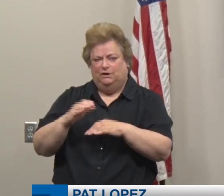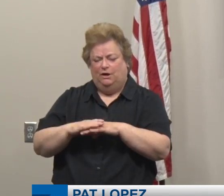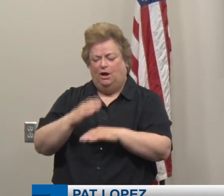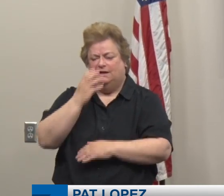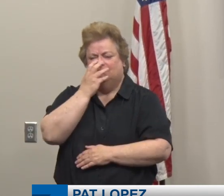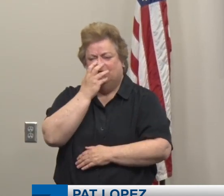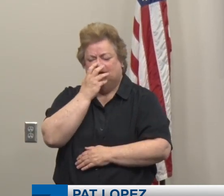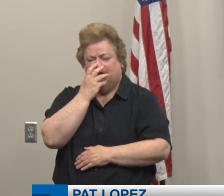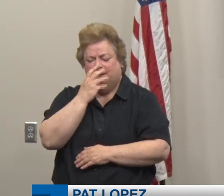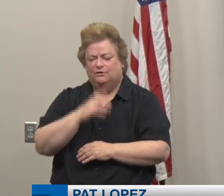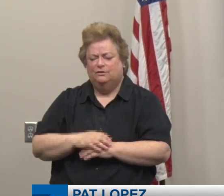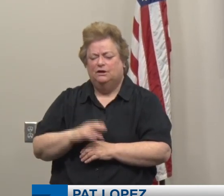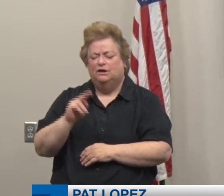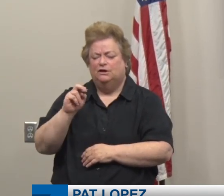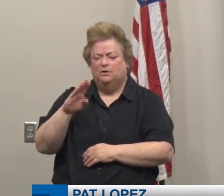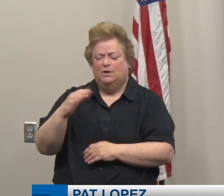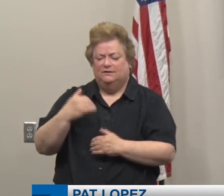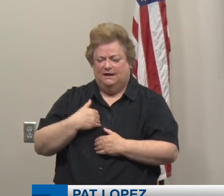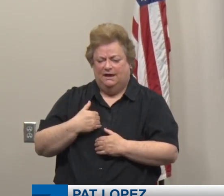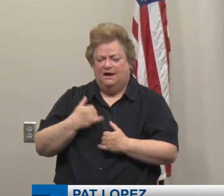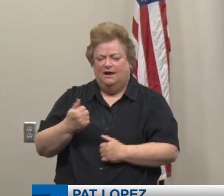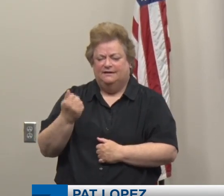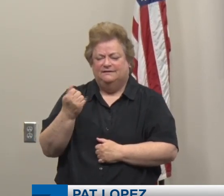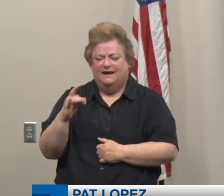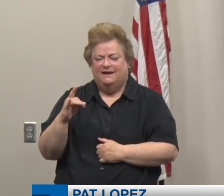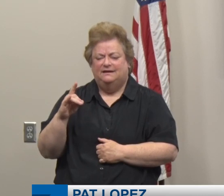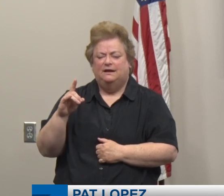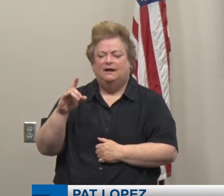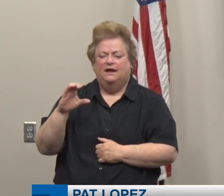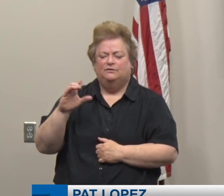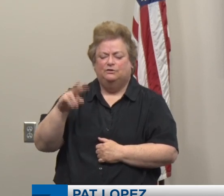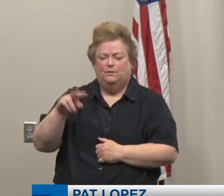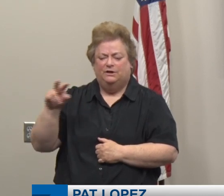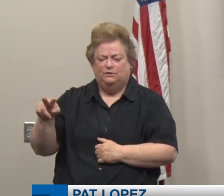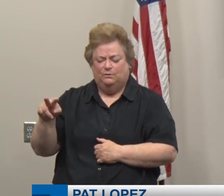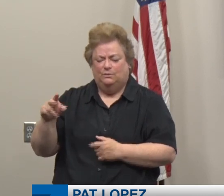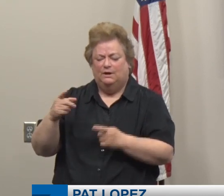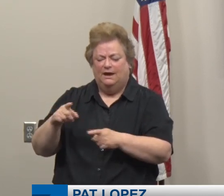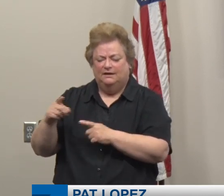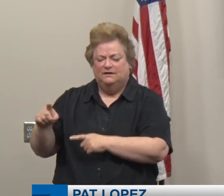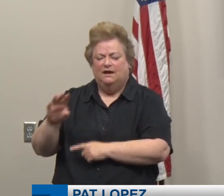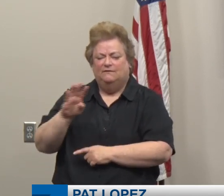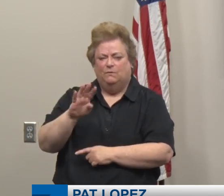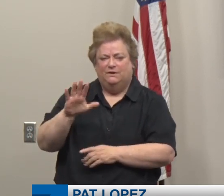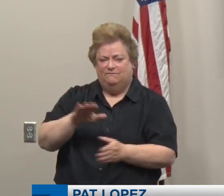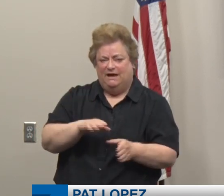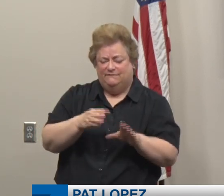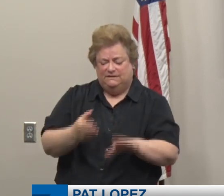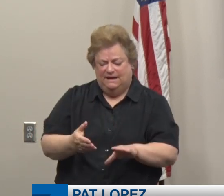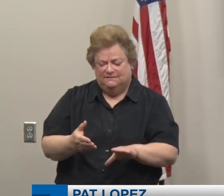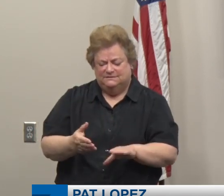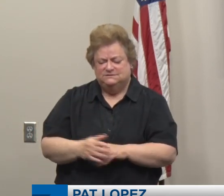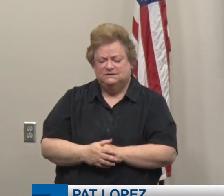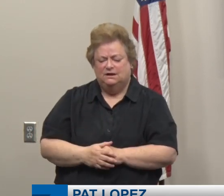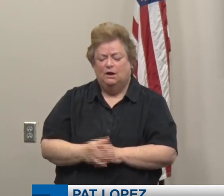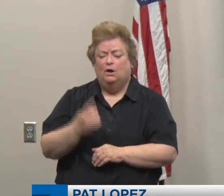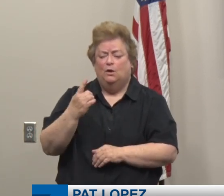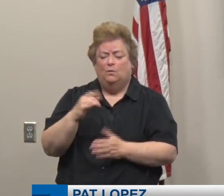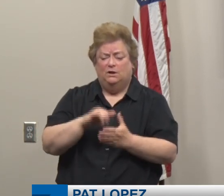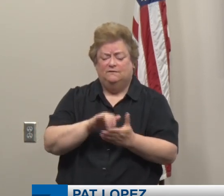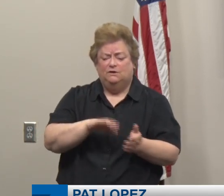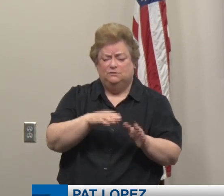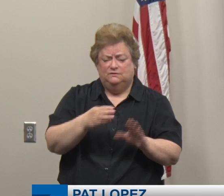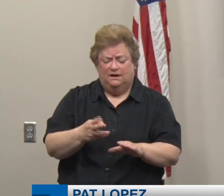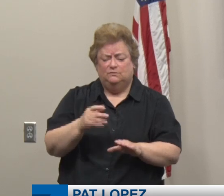Nebraska now has 1822 cases in 45 deaths and again one of those